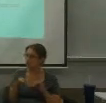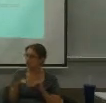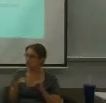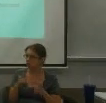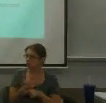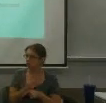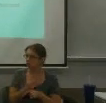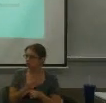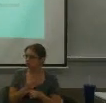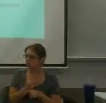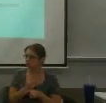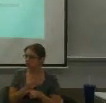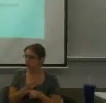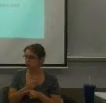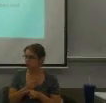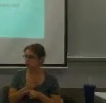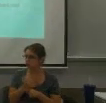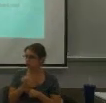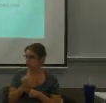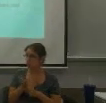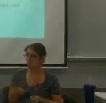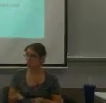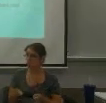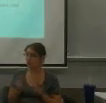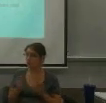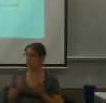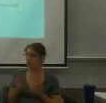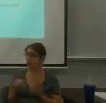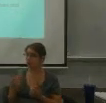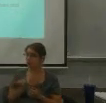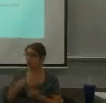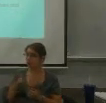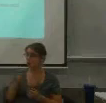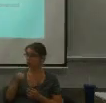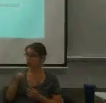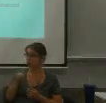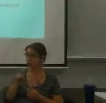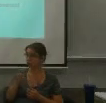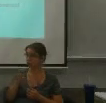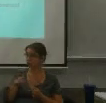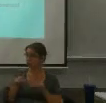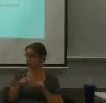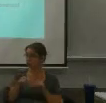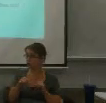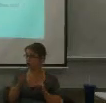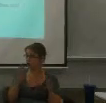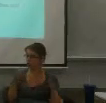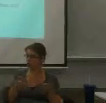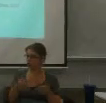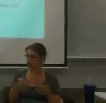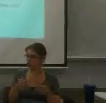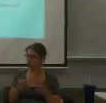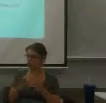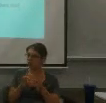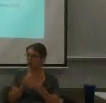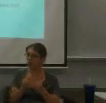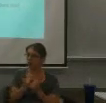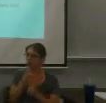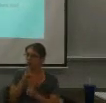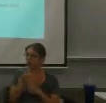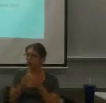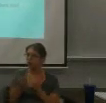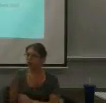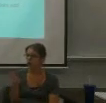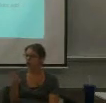measurement, right? So many of our units of measurement roll around water. So for example, what is a gram?